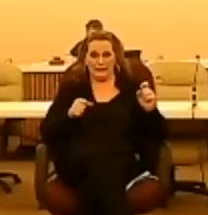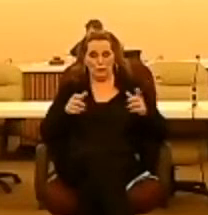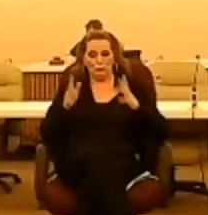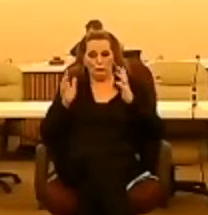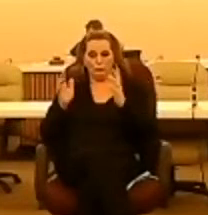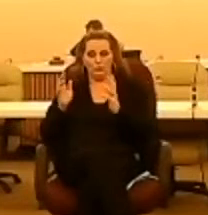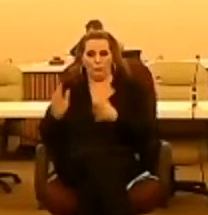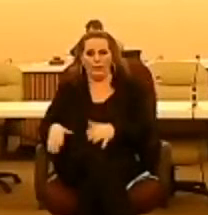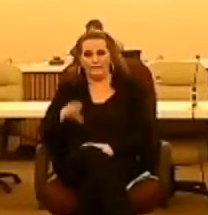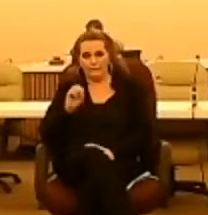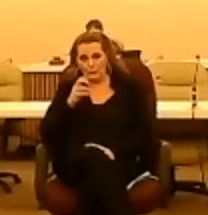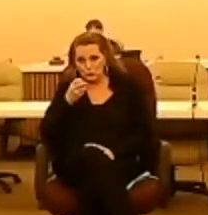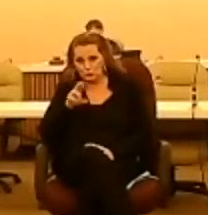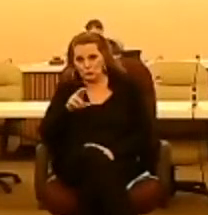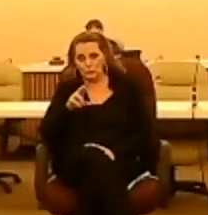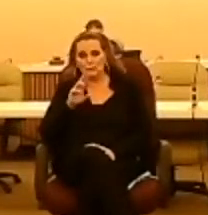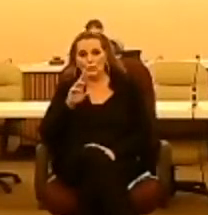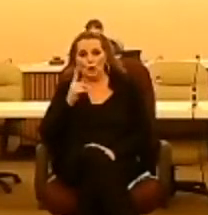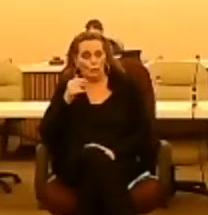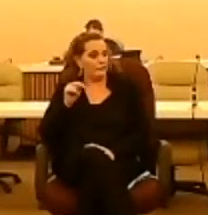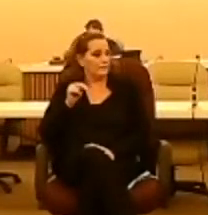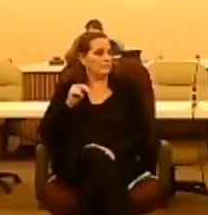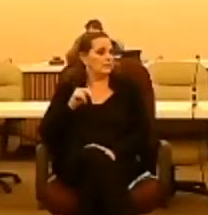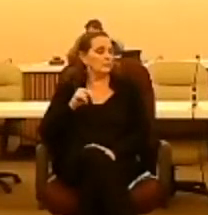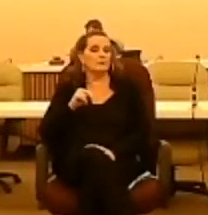Yeah, I Ron, could. can you turn your microphone on?